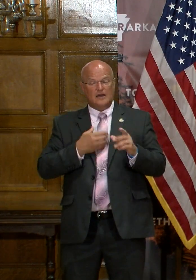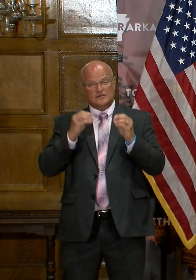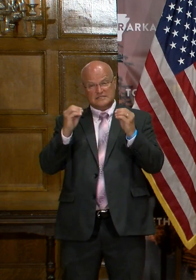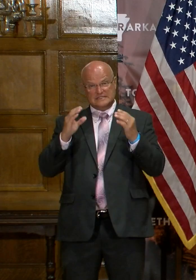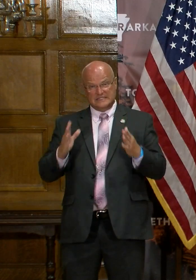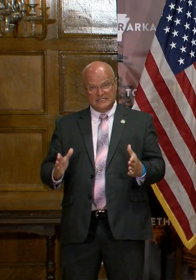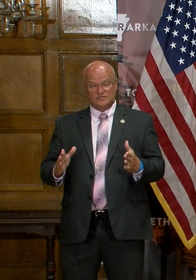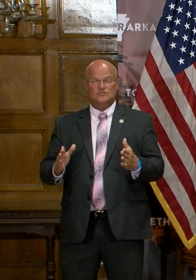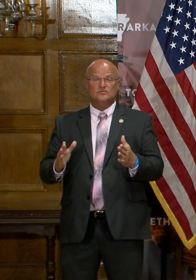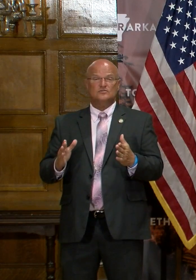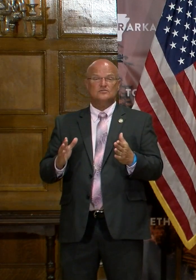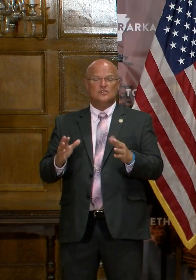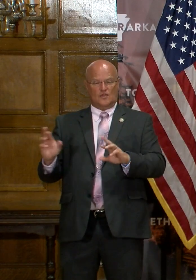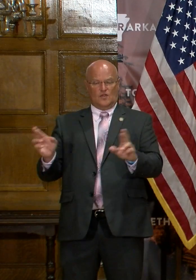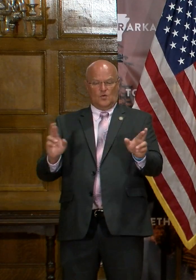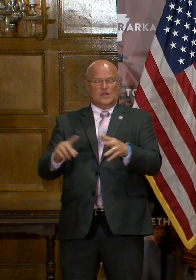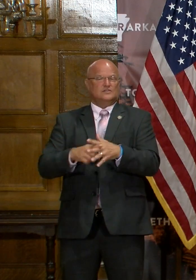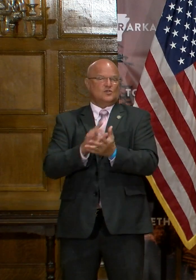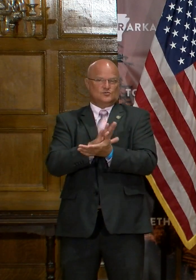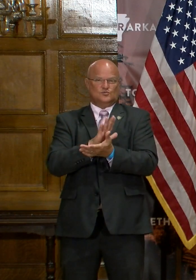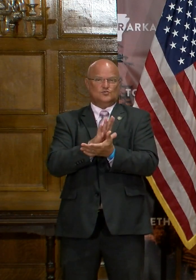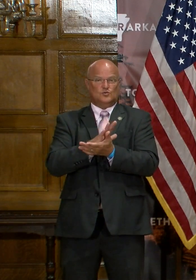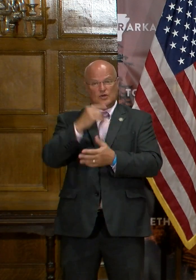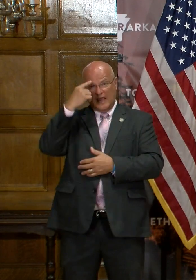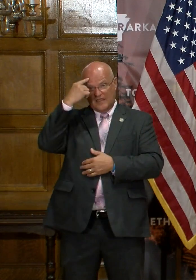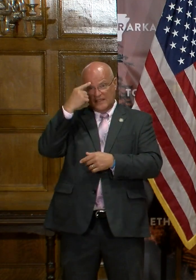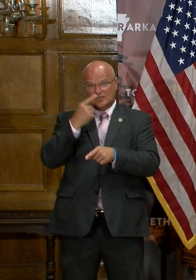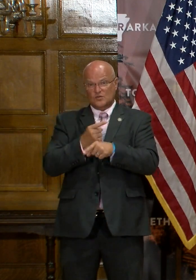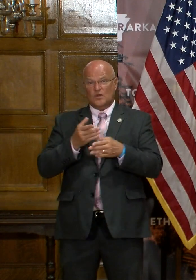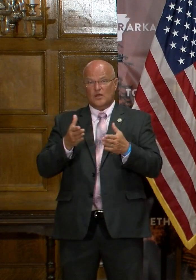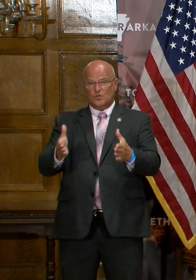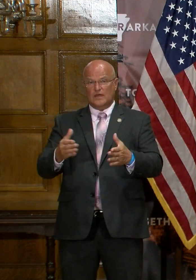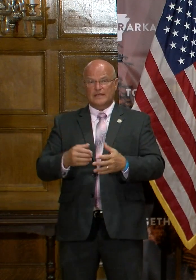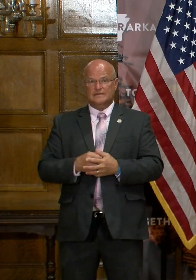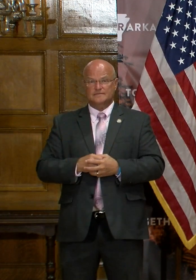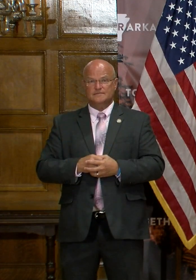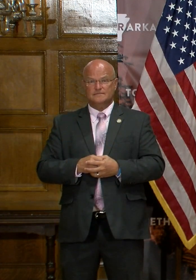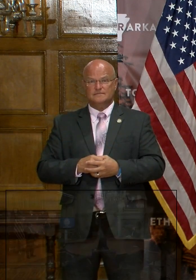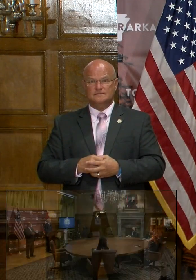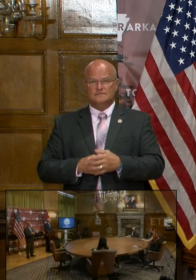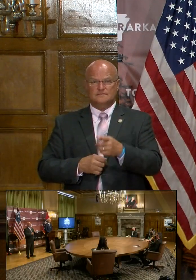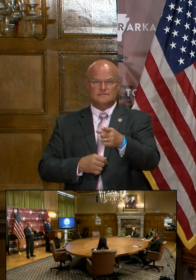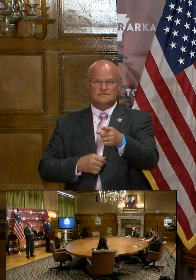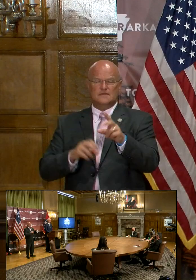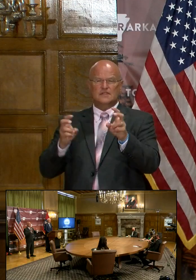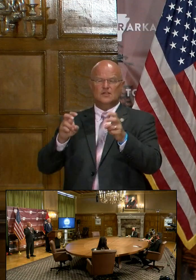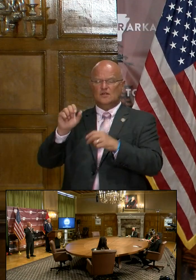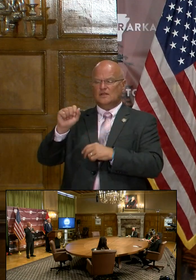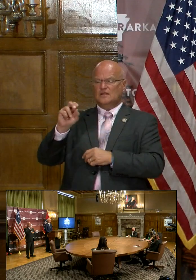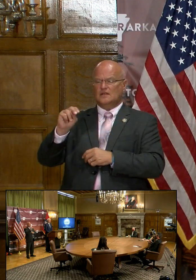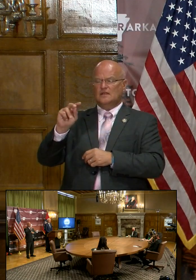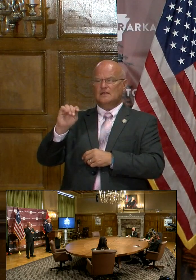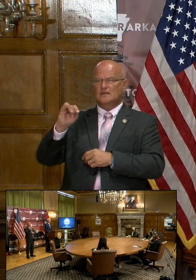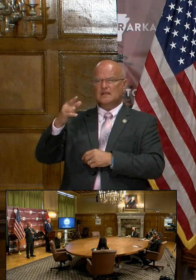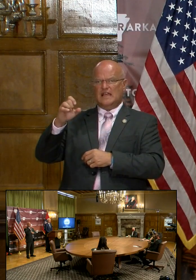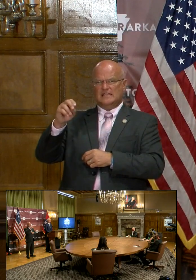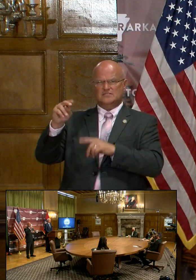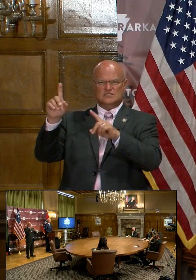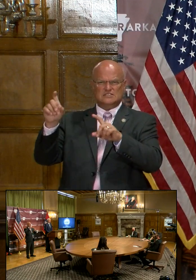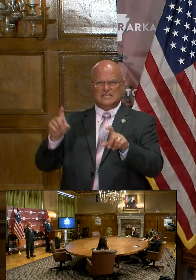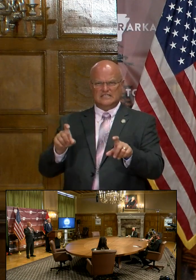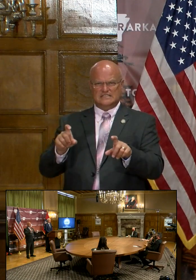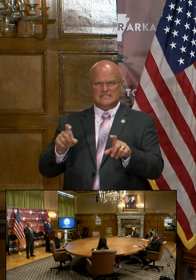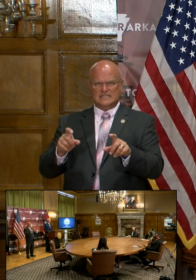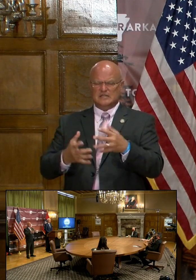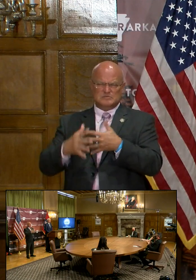educators, they're ready to start school, and I think this is the right way to do it. In terms of the antigen testing kind of prioritized